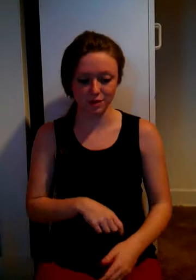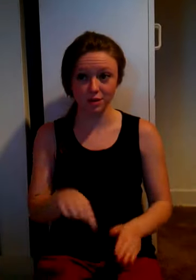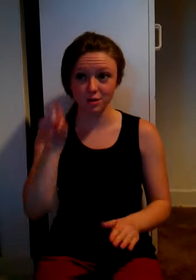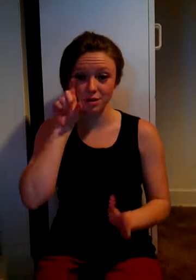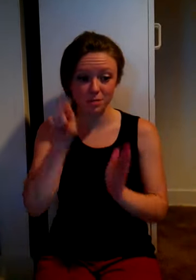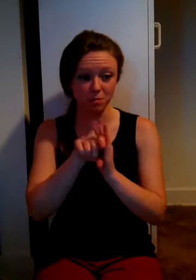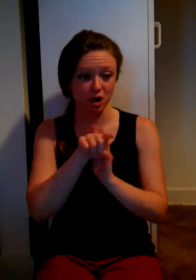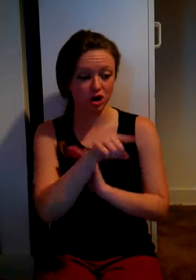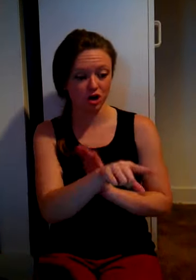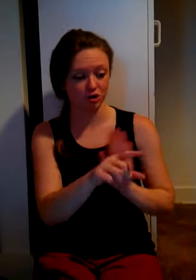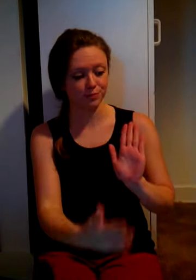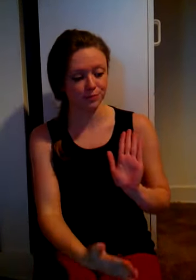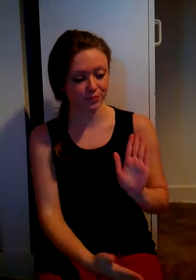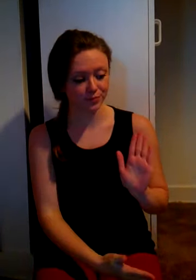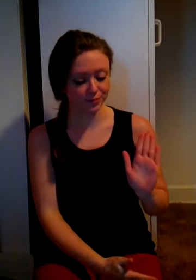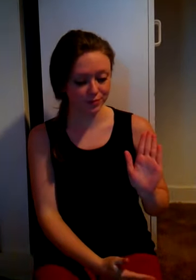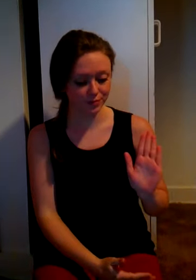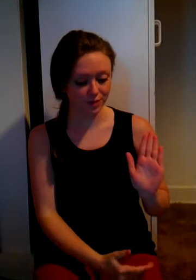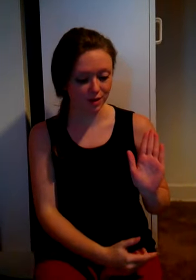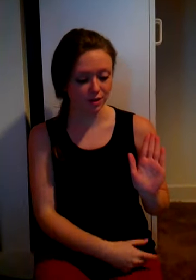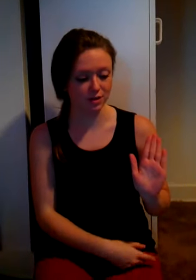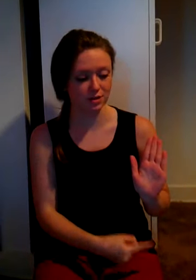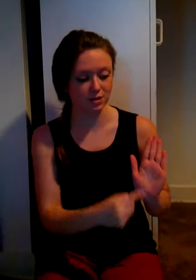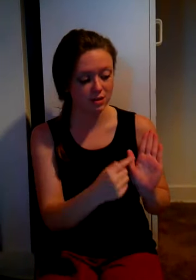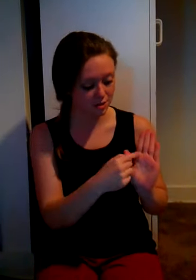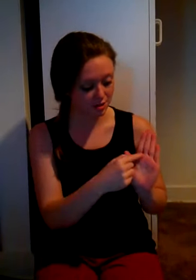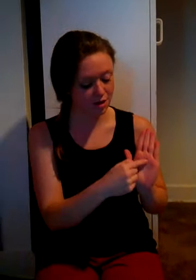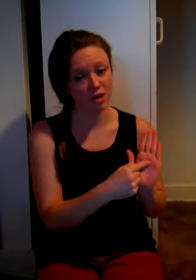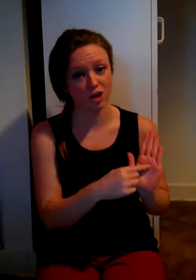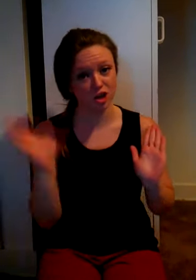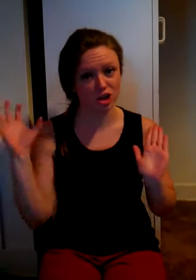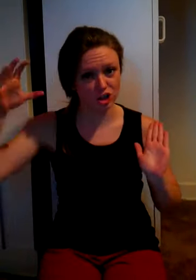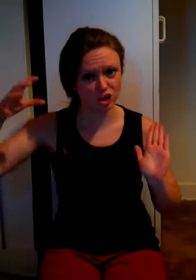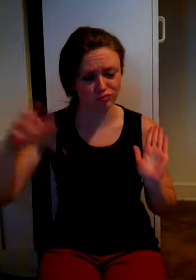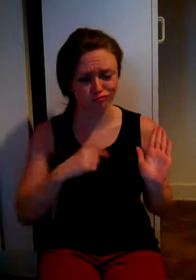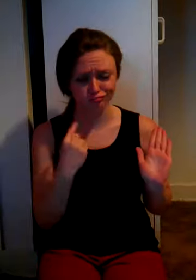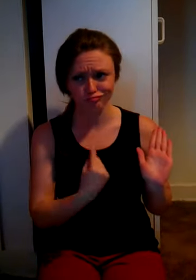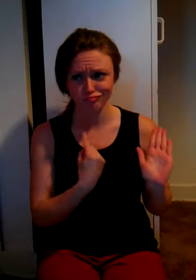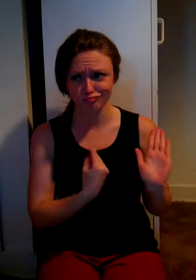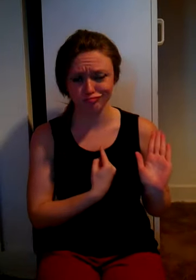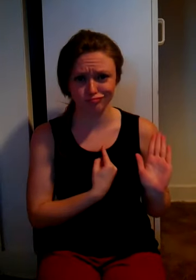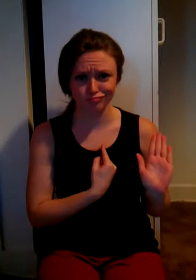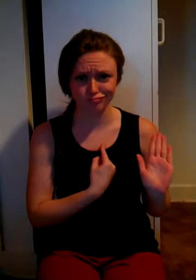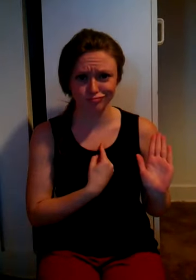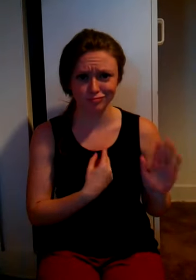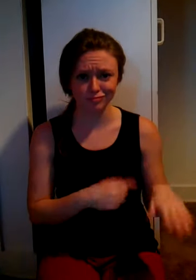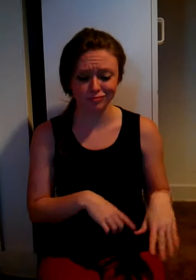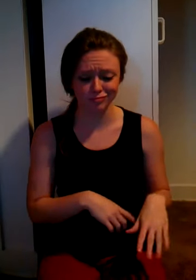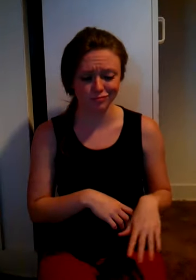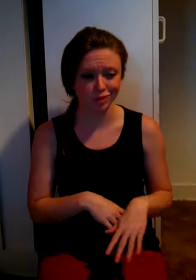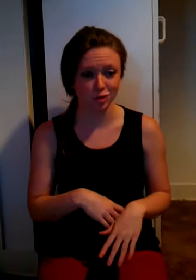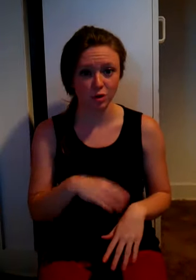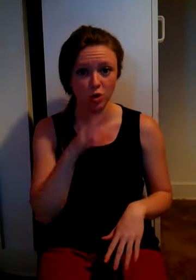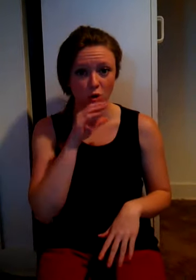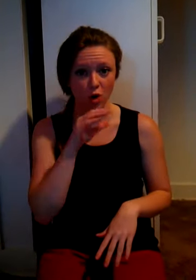lives in this cottage. And the giant is lonely, and he's trying to get this woman's attention. But he doesn't do